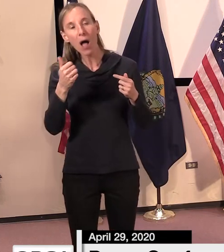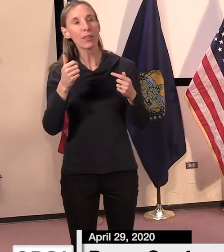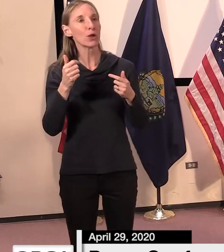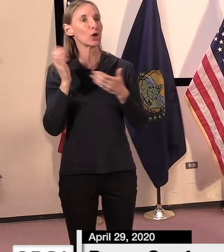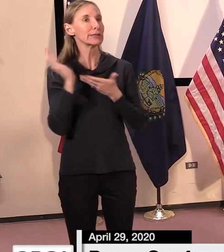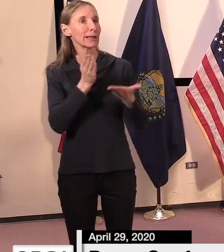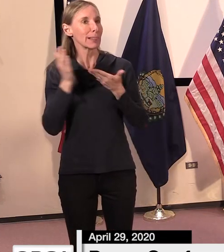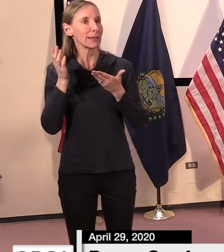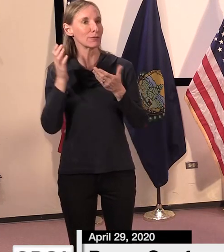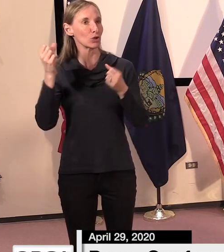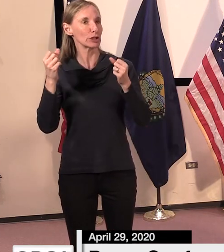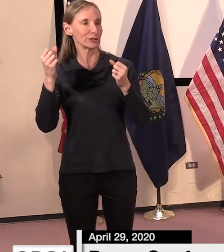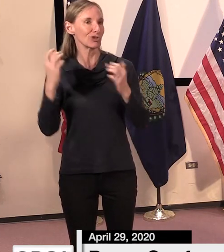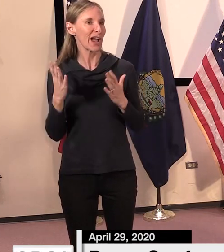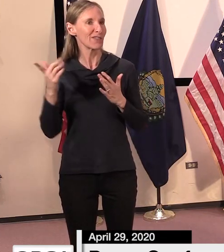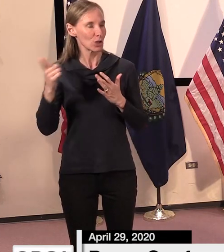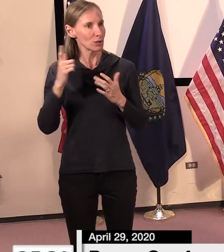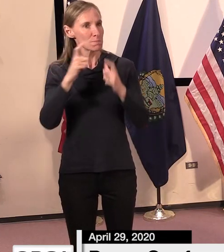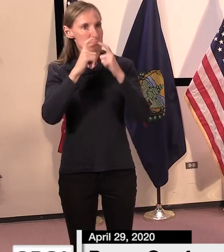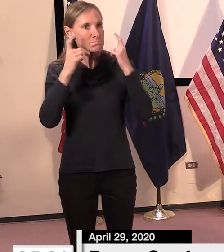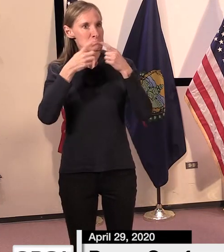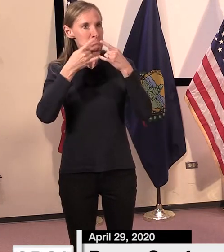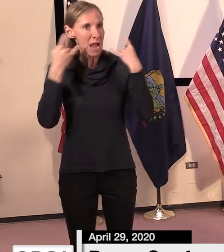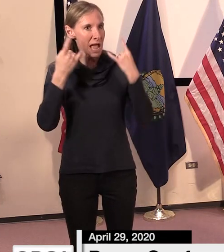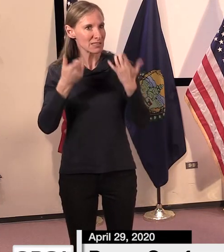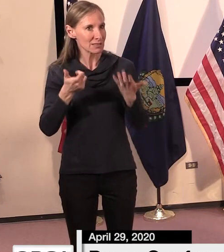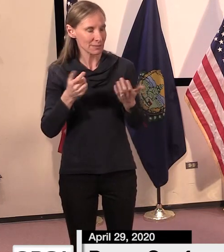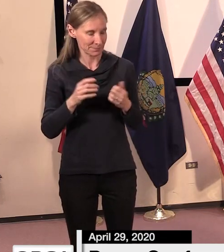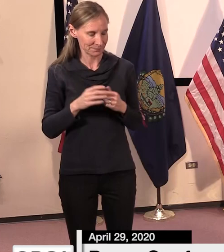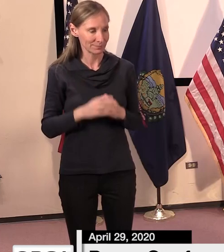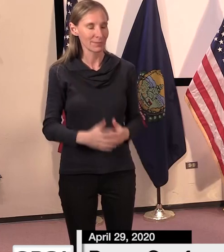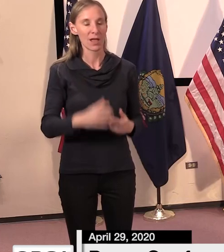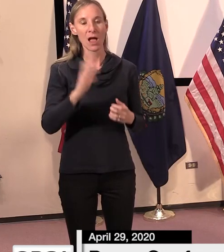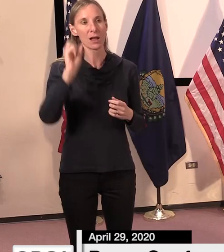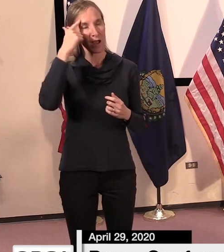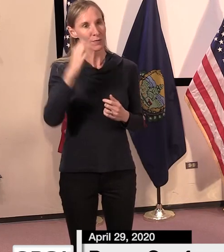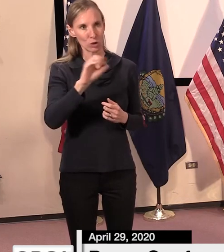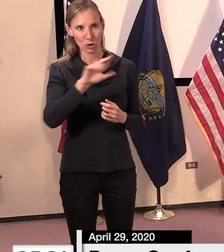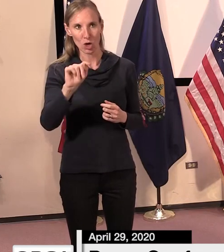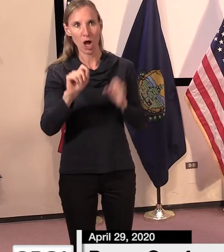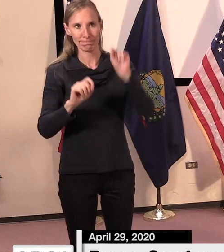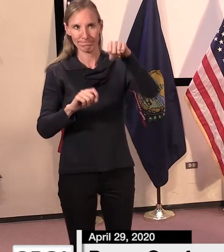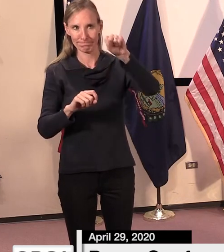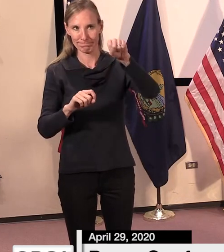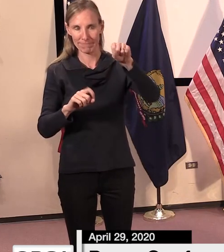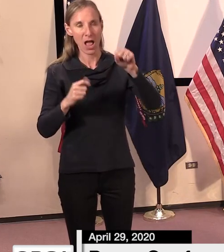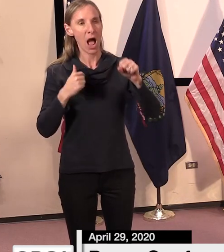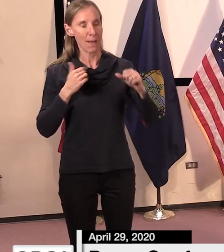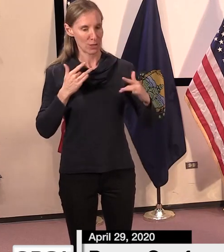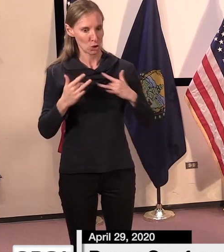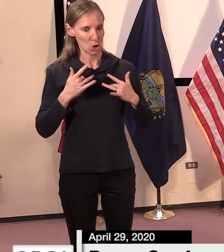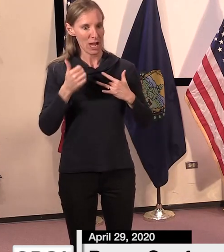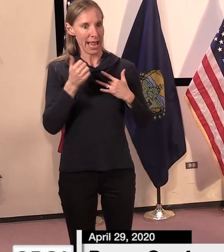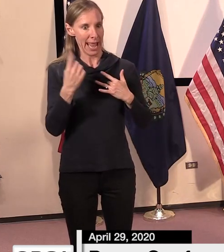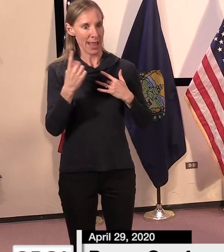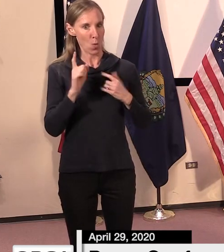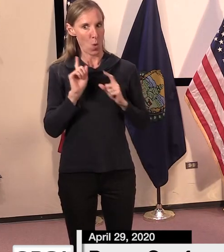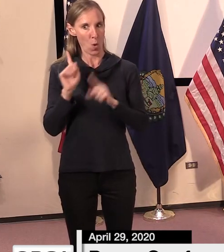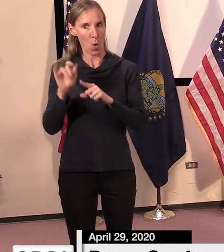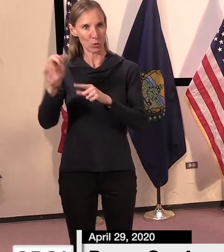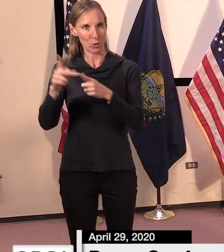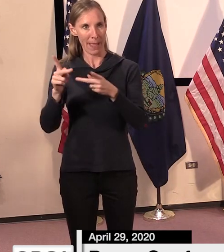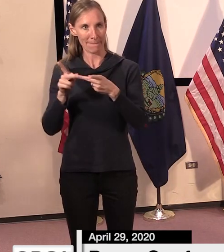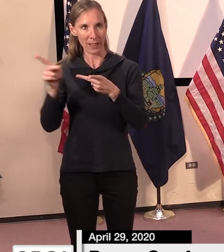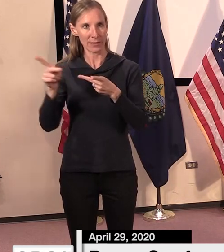delivery drivers to wear masks? Yeah. Thanks for the question. First of all, yes, I am concerned about anyone coming into one of those long-term